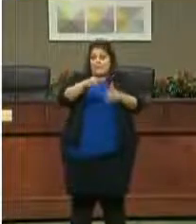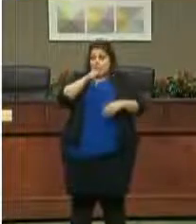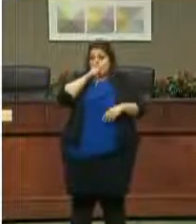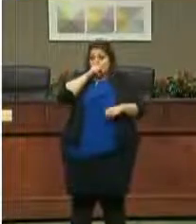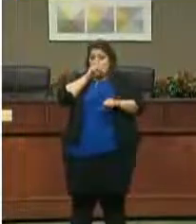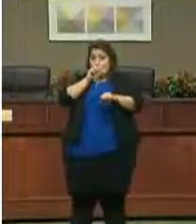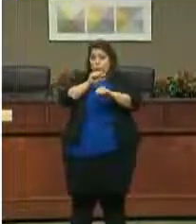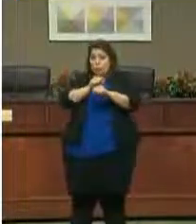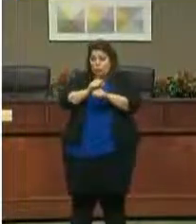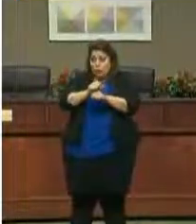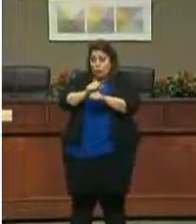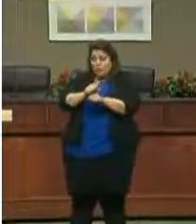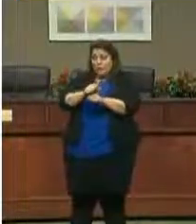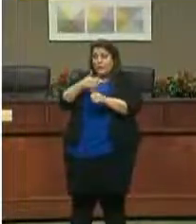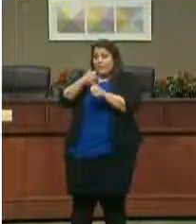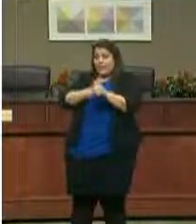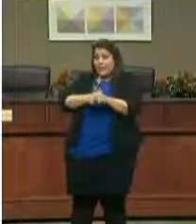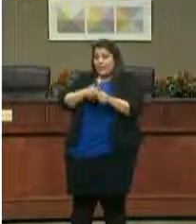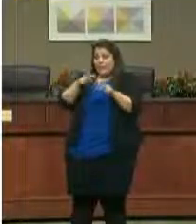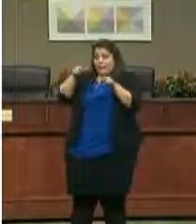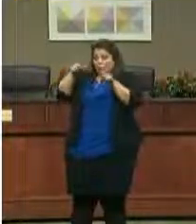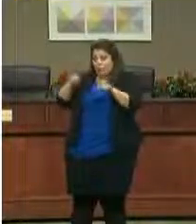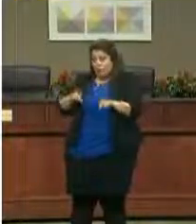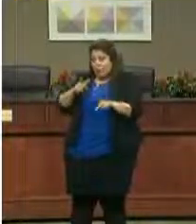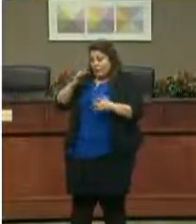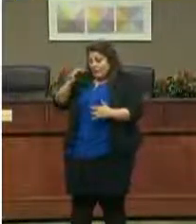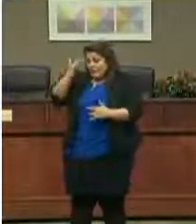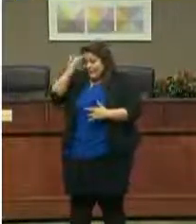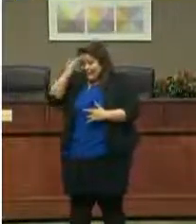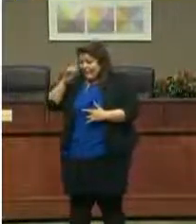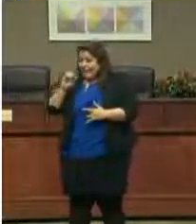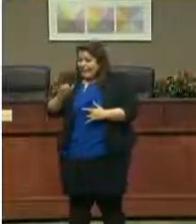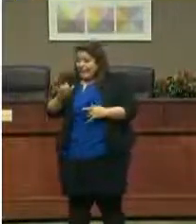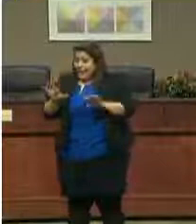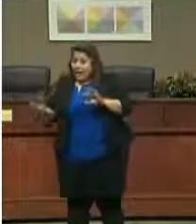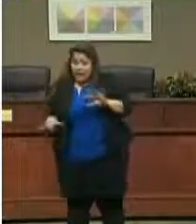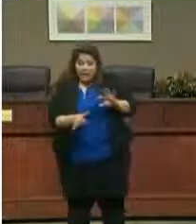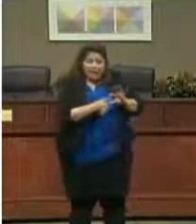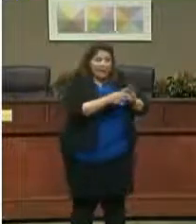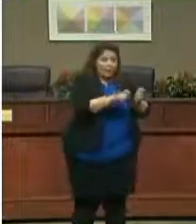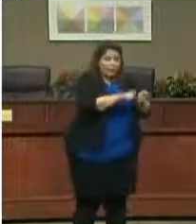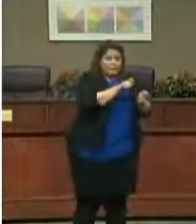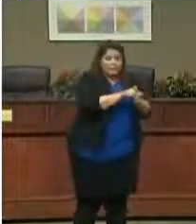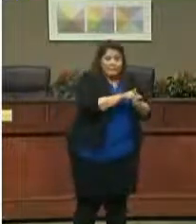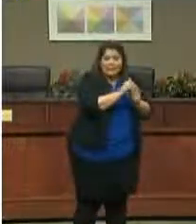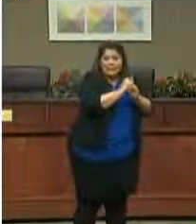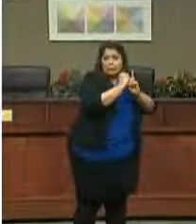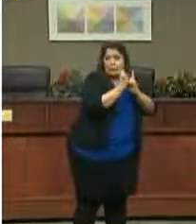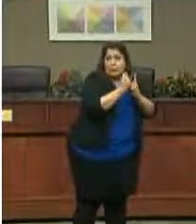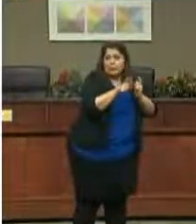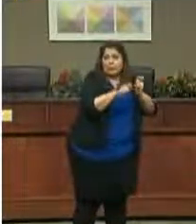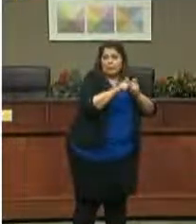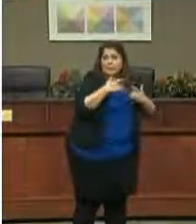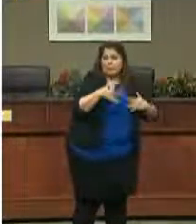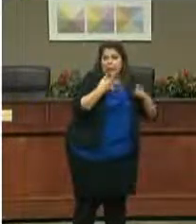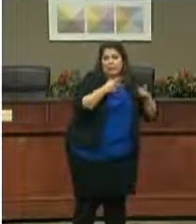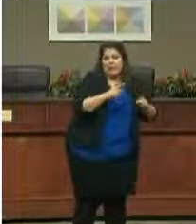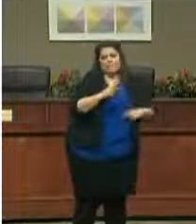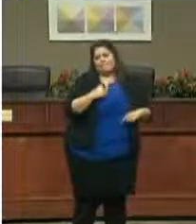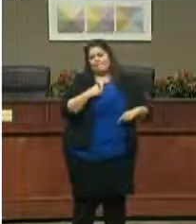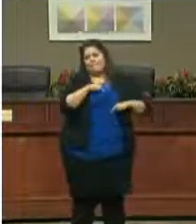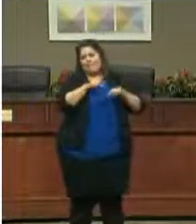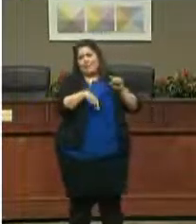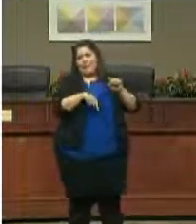each individual to be able to point to a specific event or a specific situation, but it's safe to assume in the